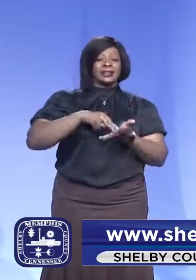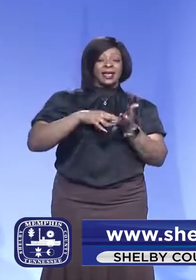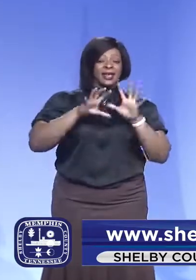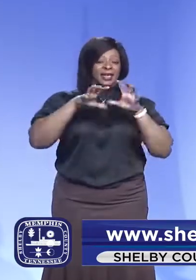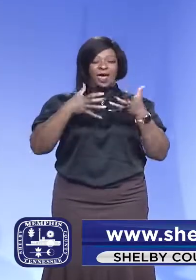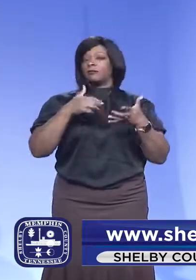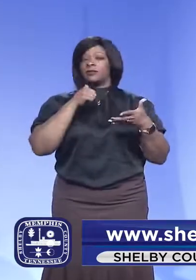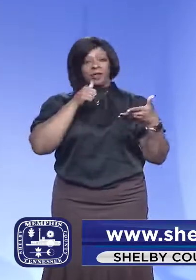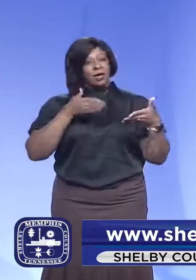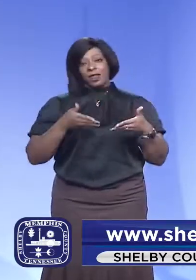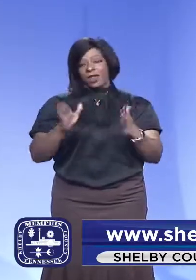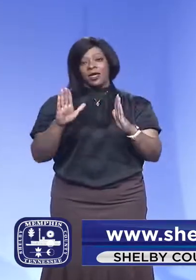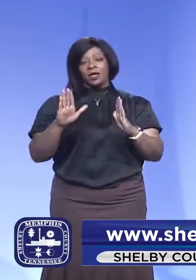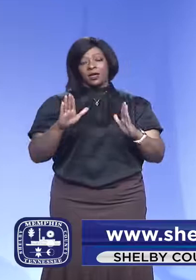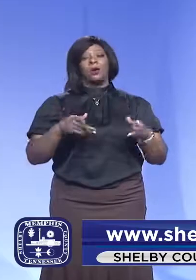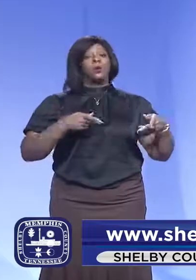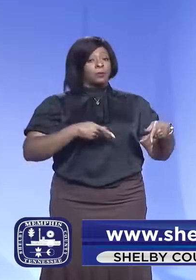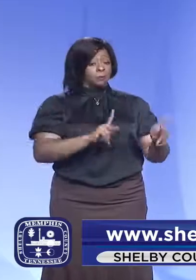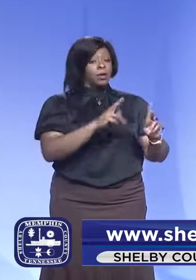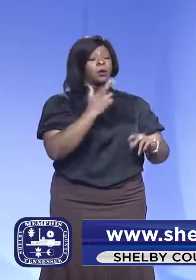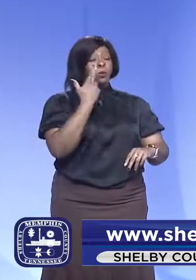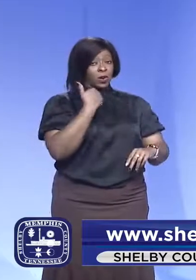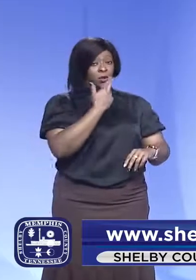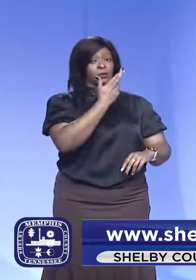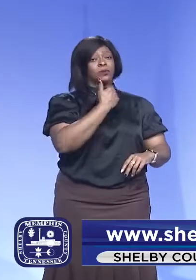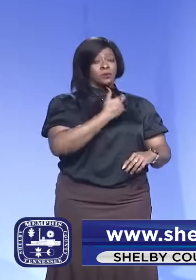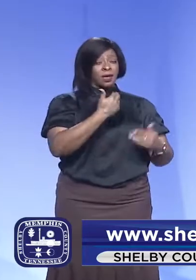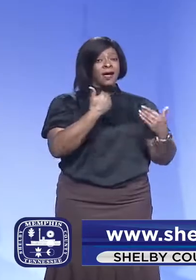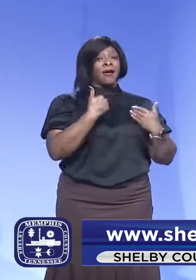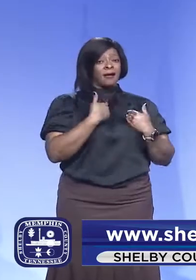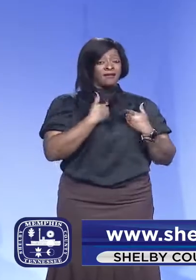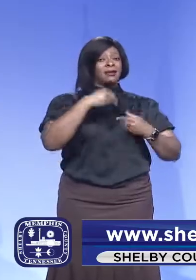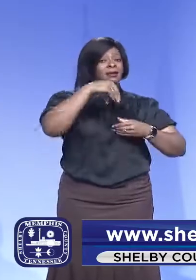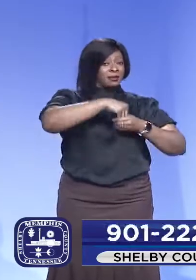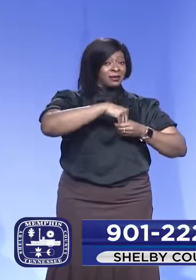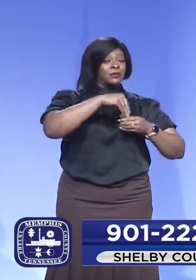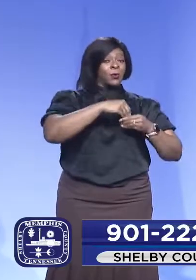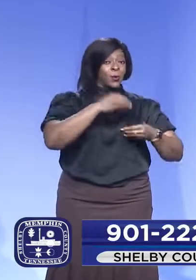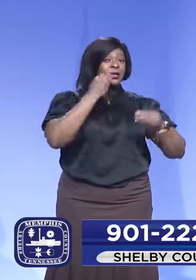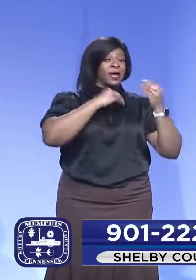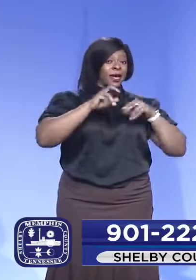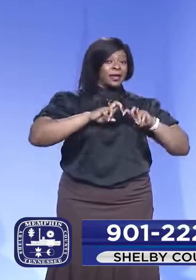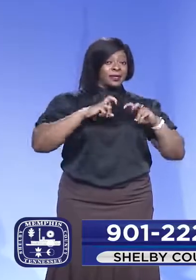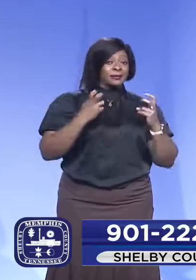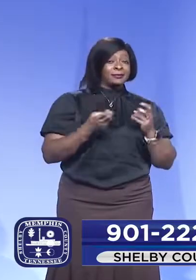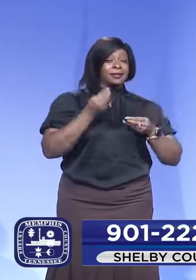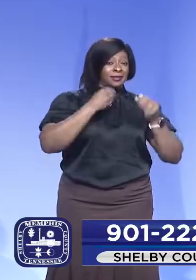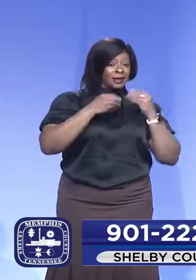gathering. We're permitted restaurants to have indoor dining